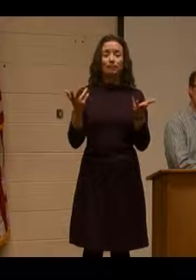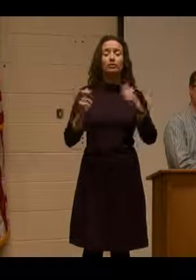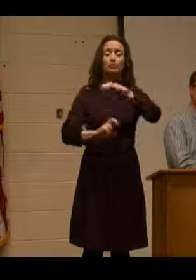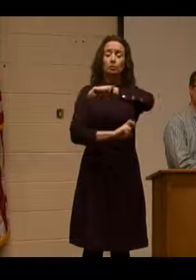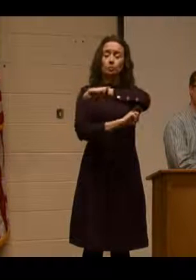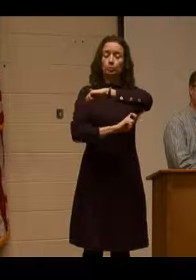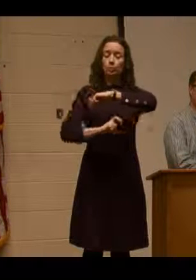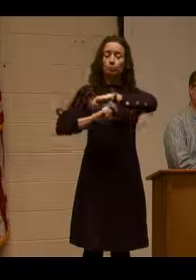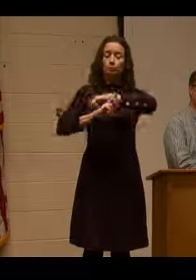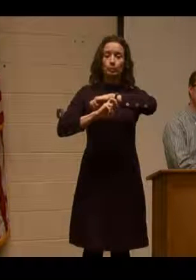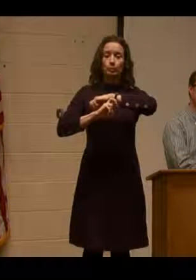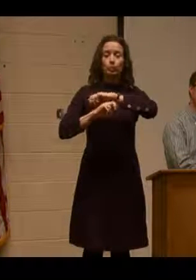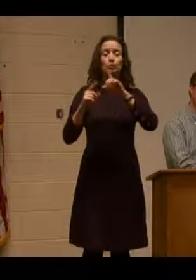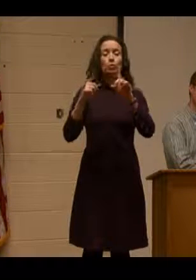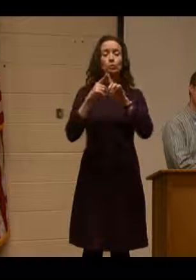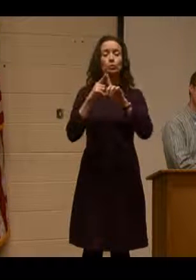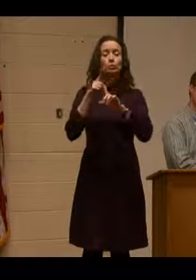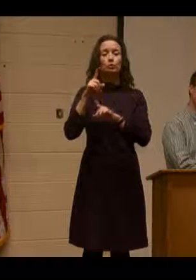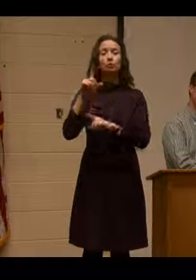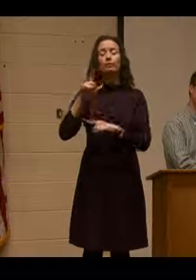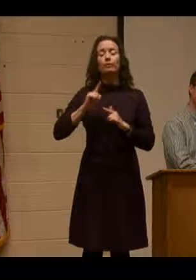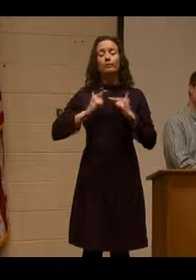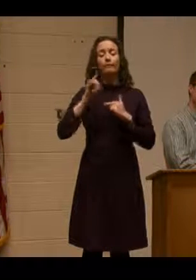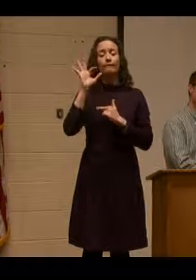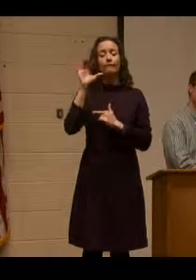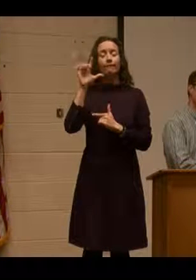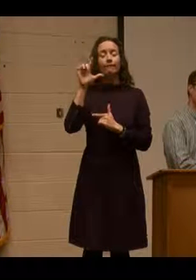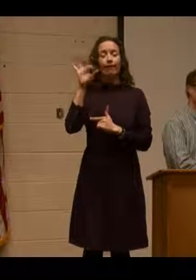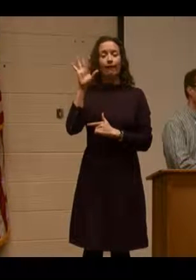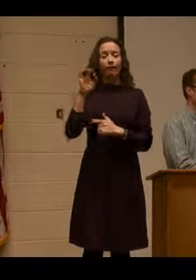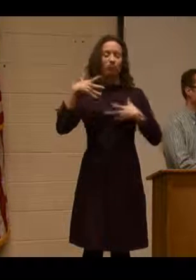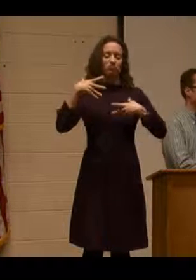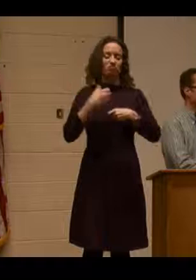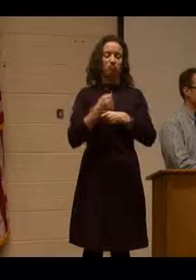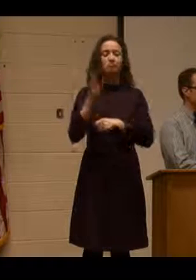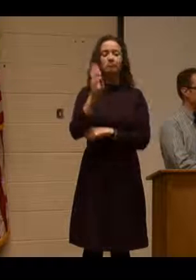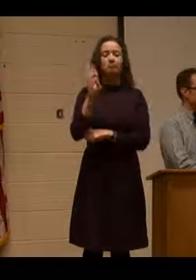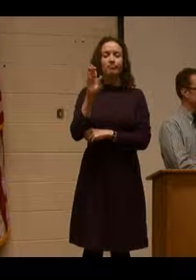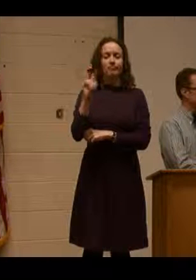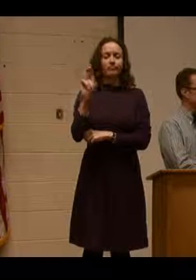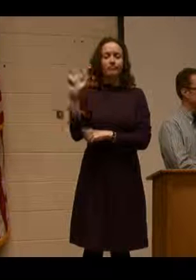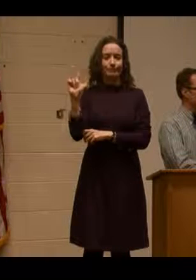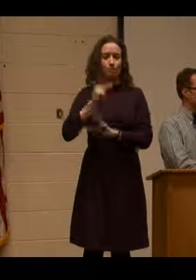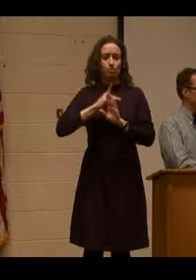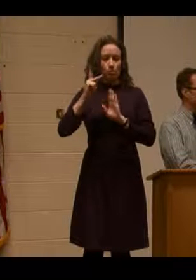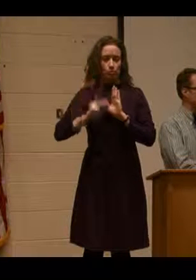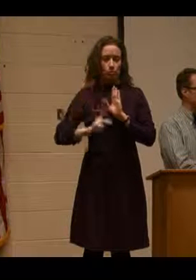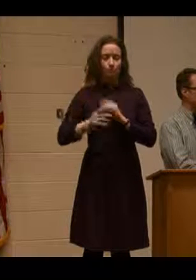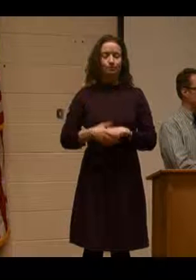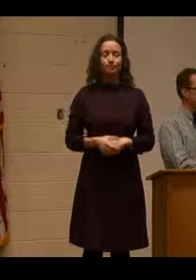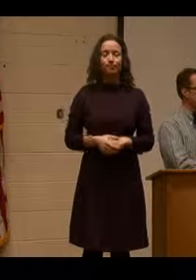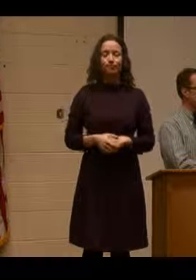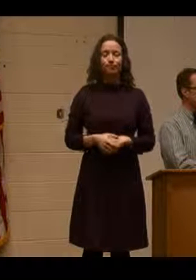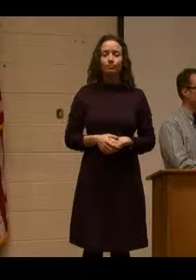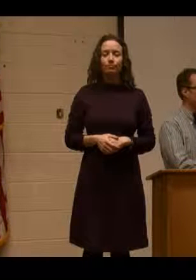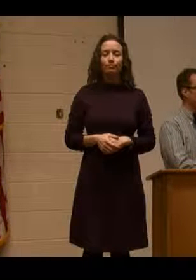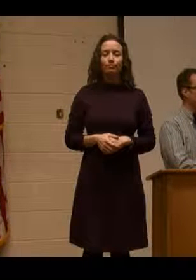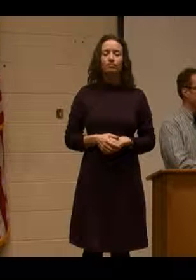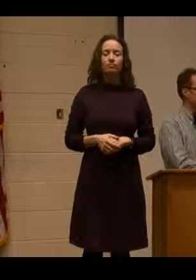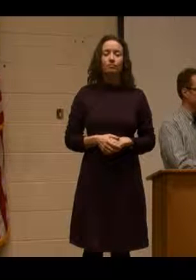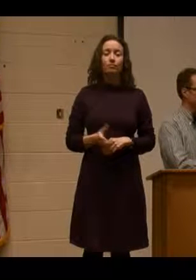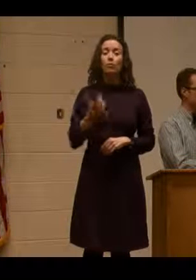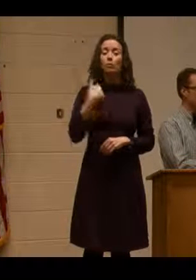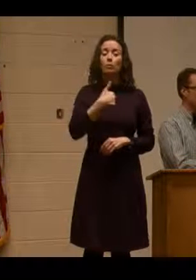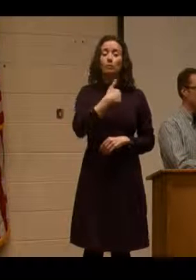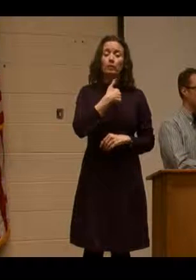BTL, program. And in particular, we have asked our parents of our seniors